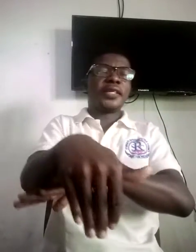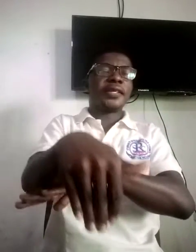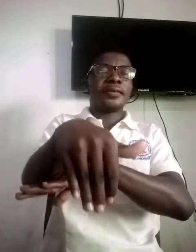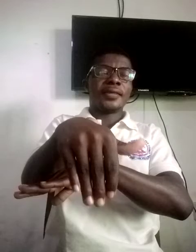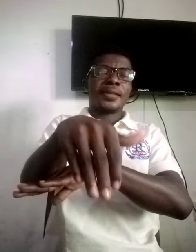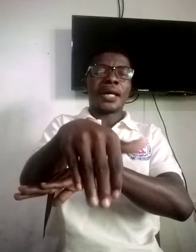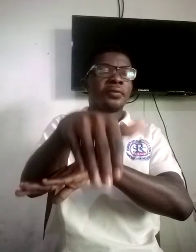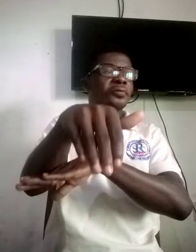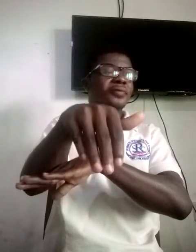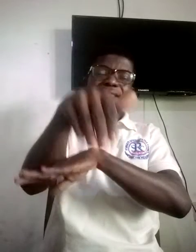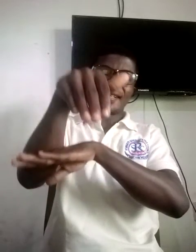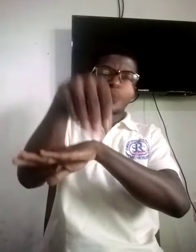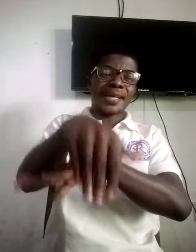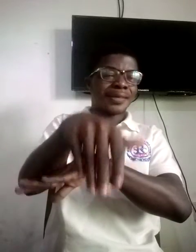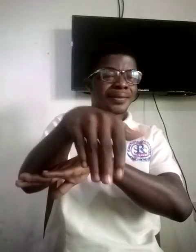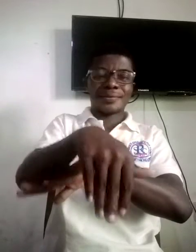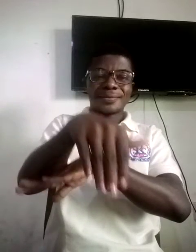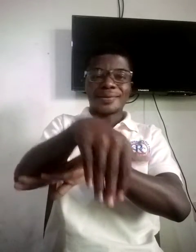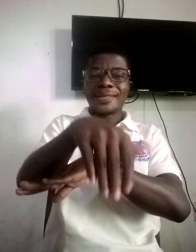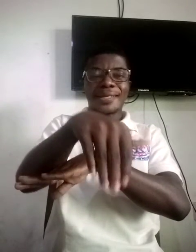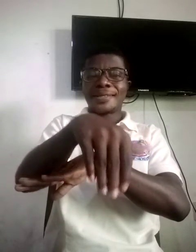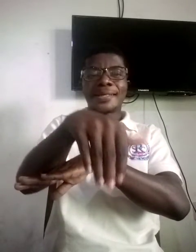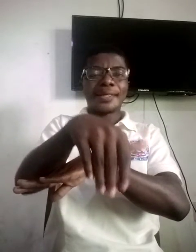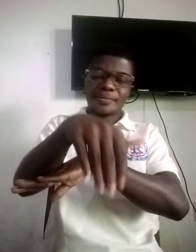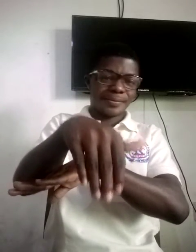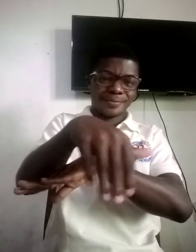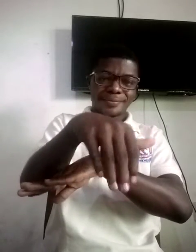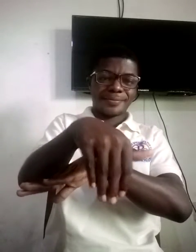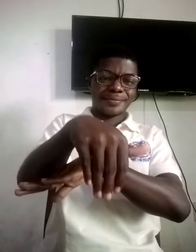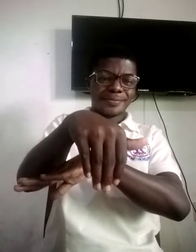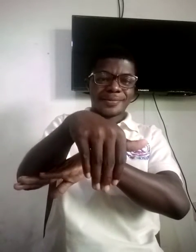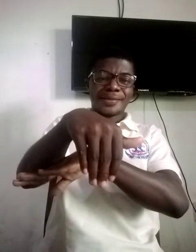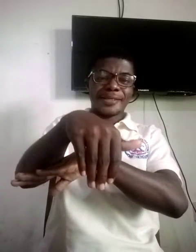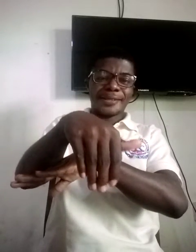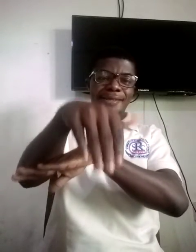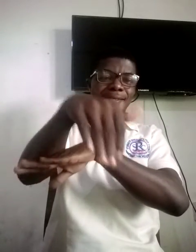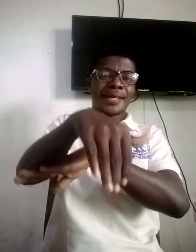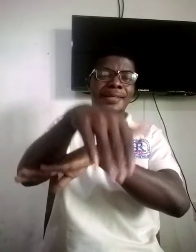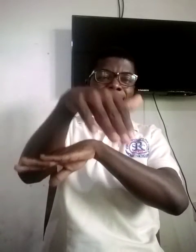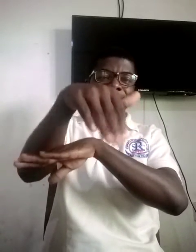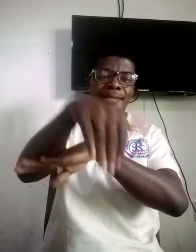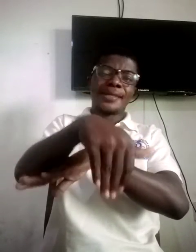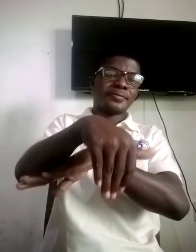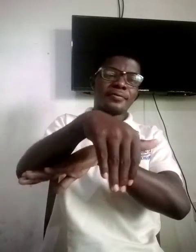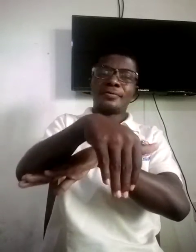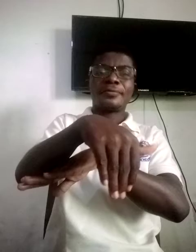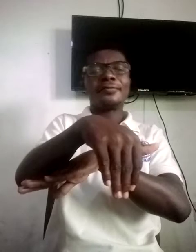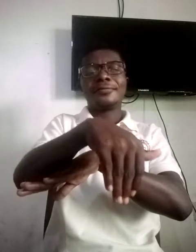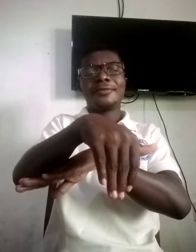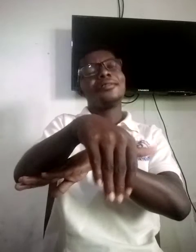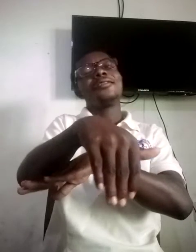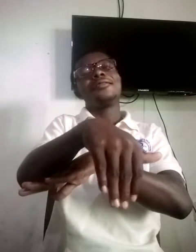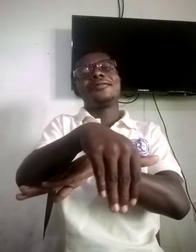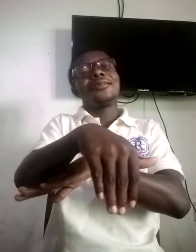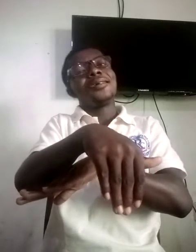meaning now the sun is hidden. The sun is hidden, so